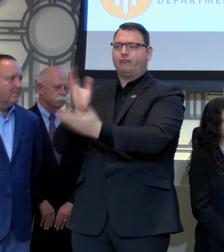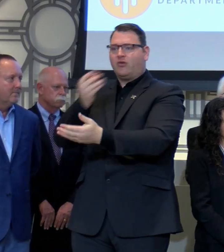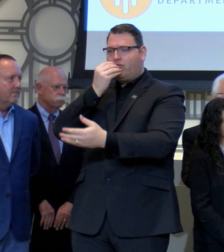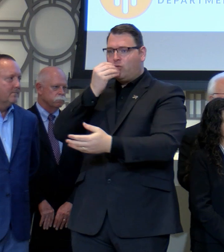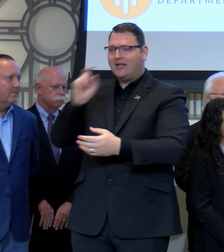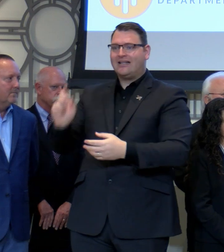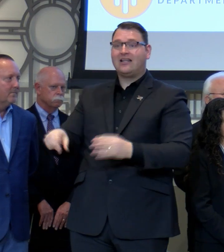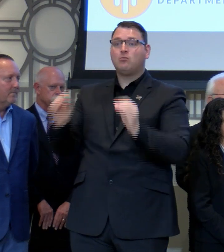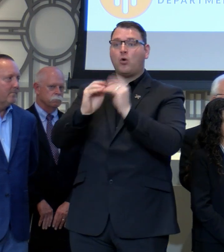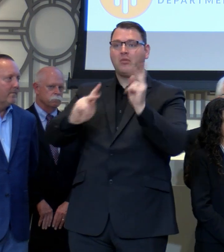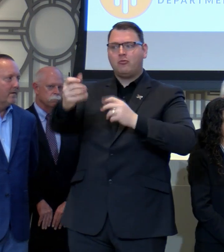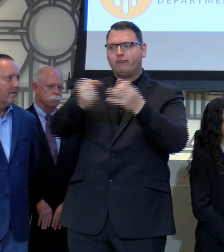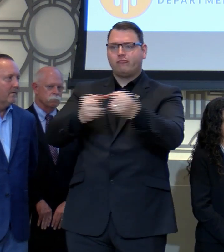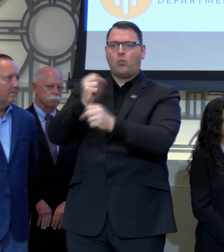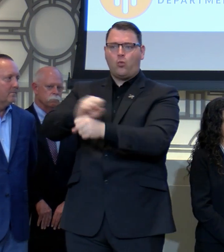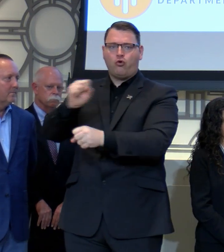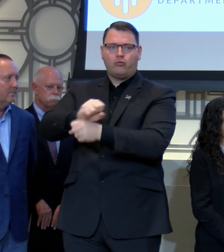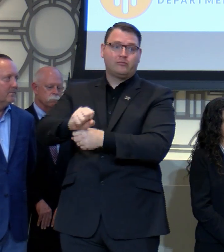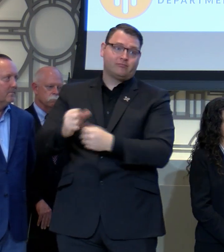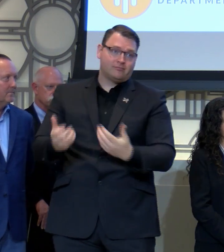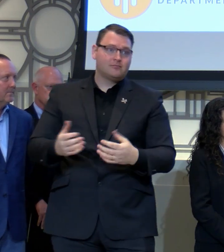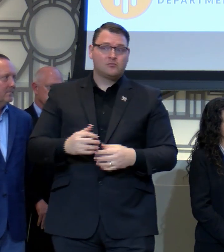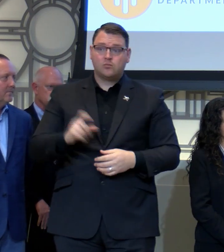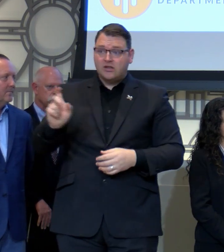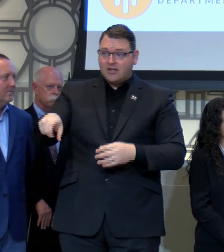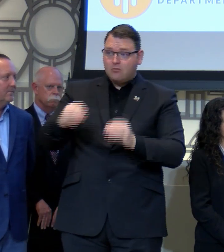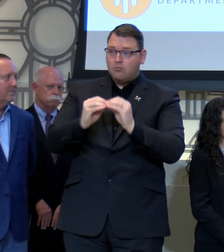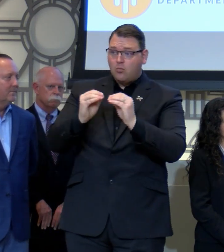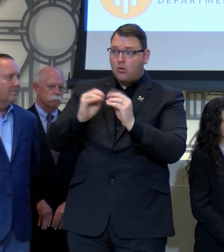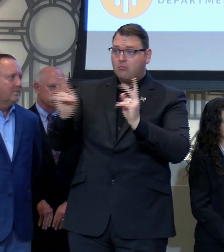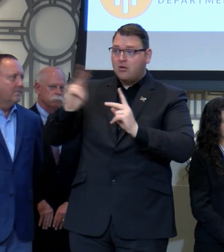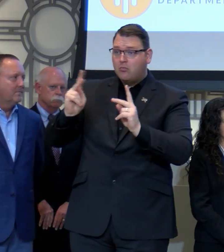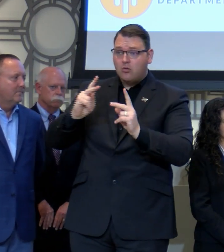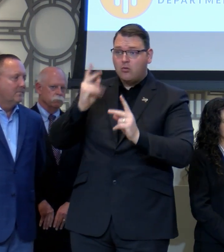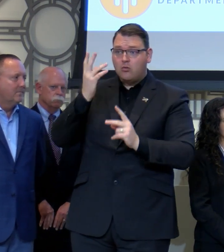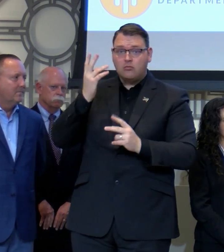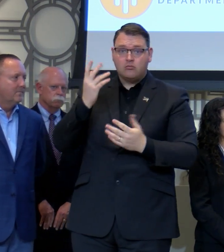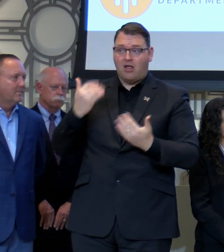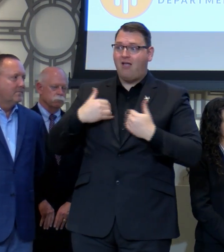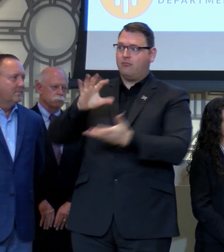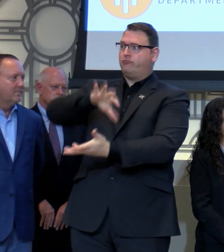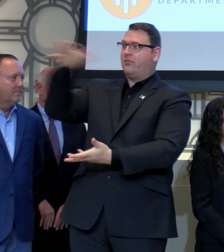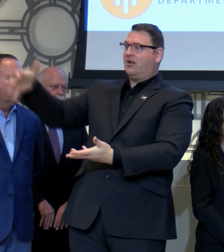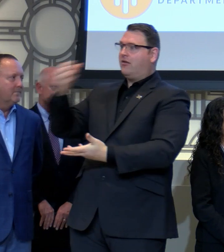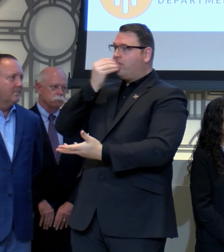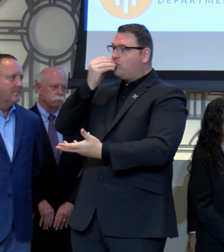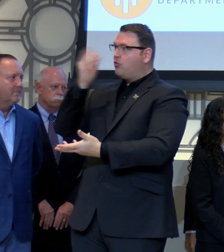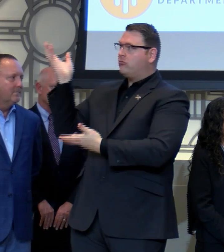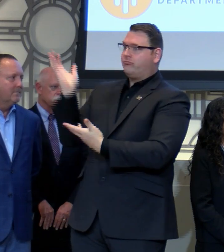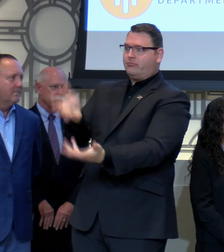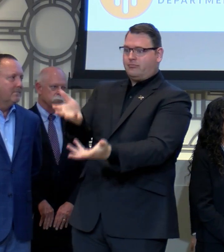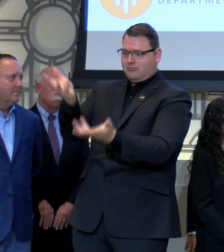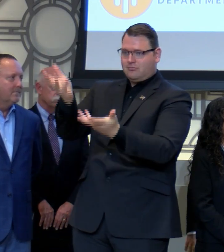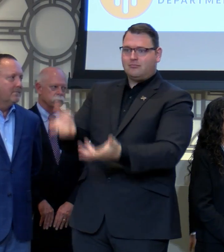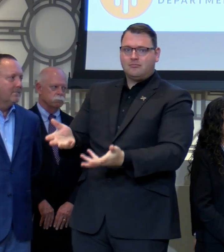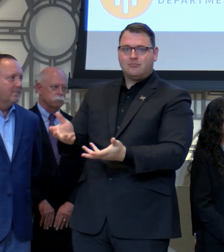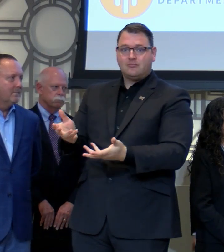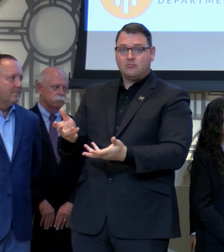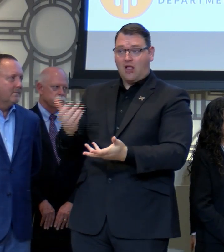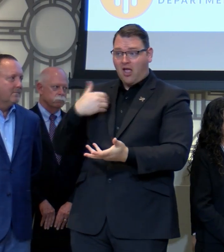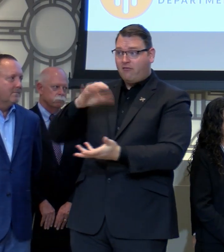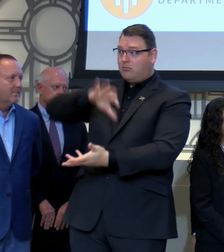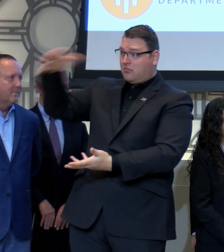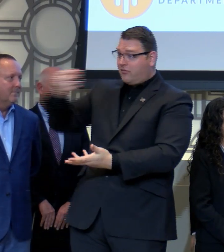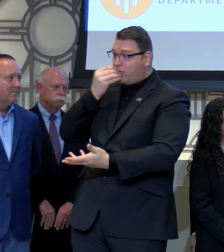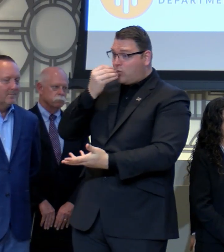people, and you only need more people if you have more supply. And if you got the supply and you want to get it out,